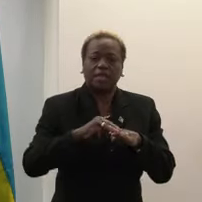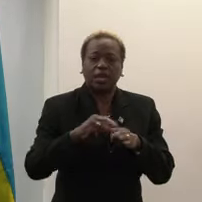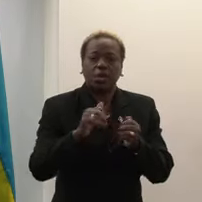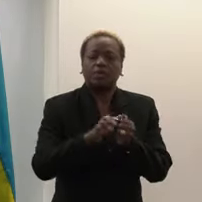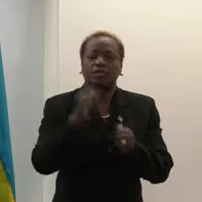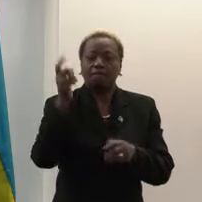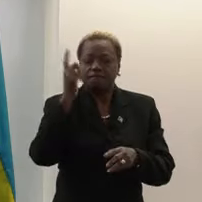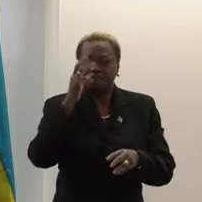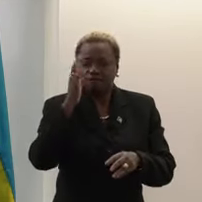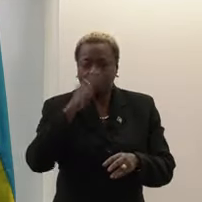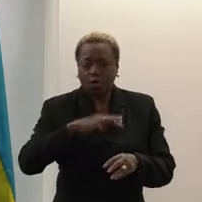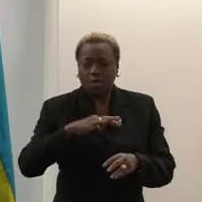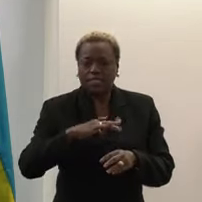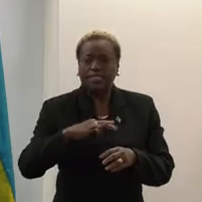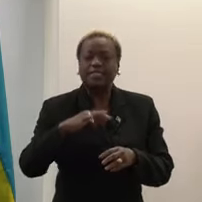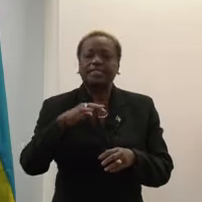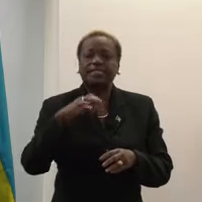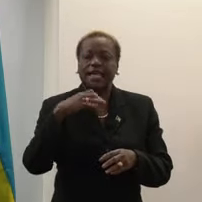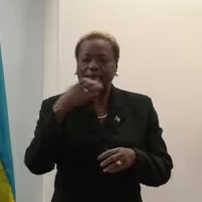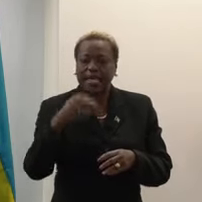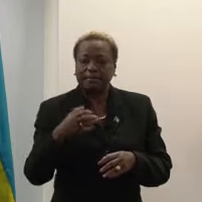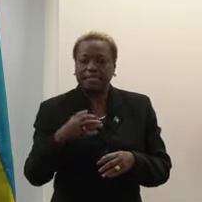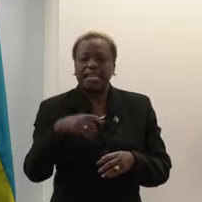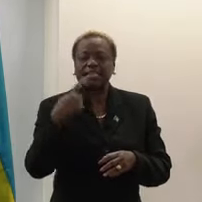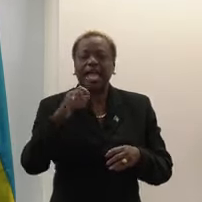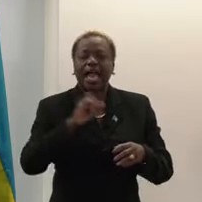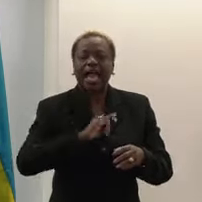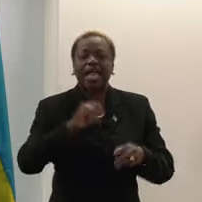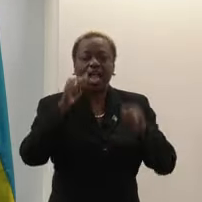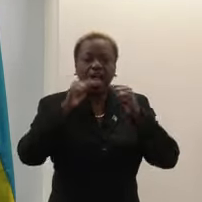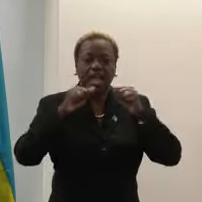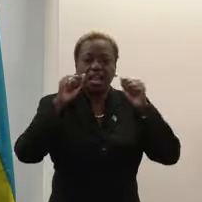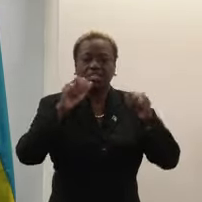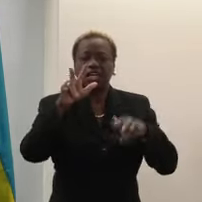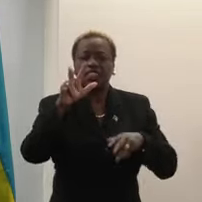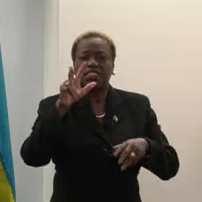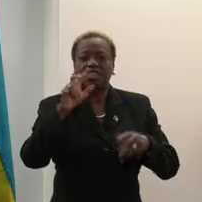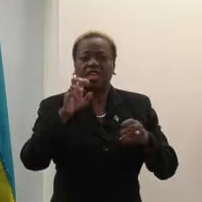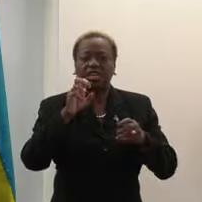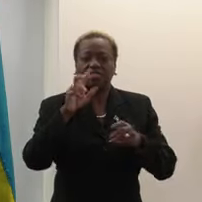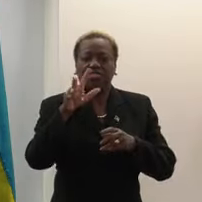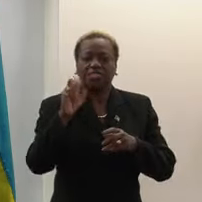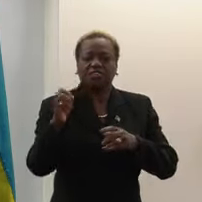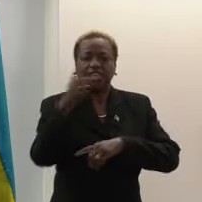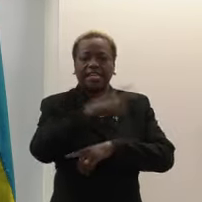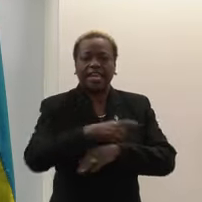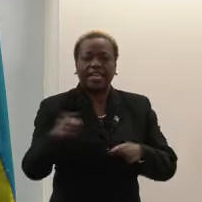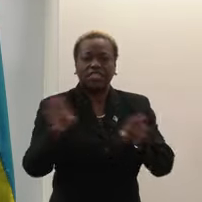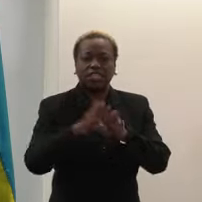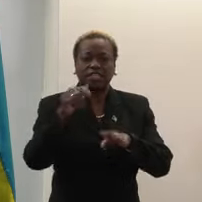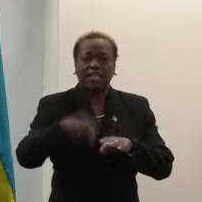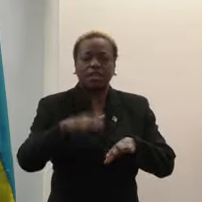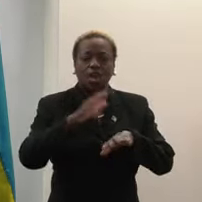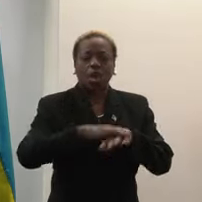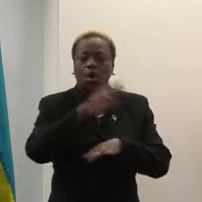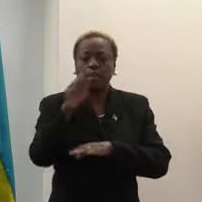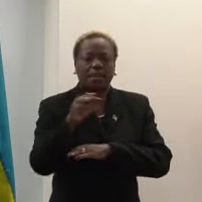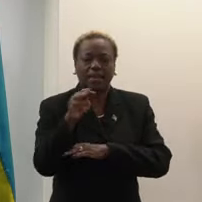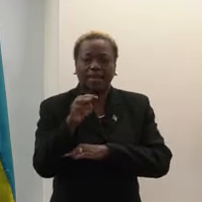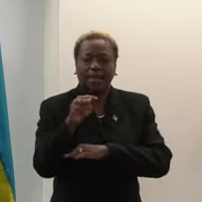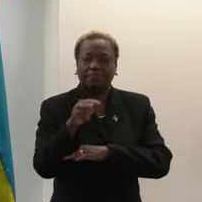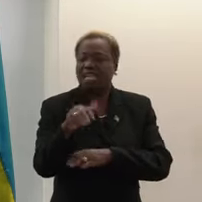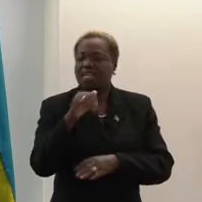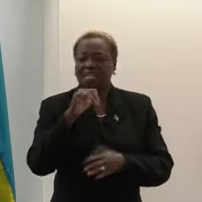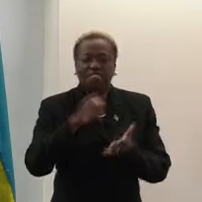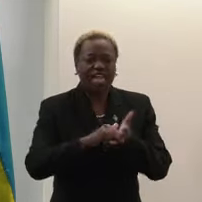claims that I would announce a countrywide 30-day shutdown on Monday. That claim